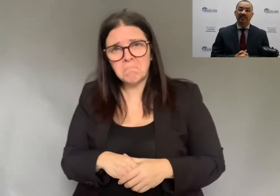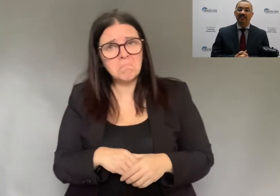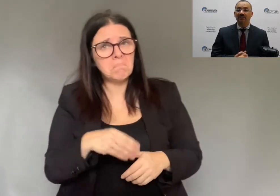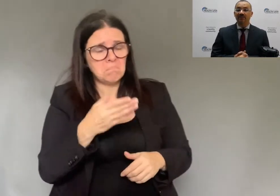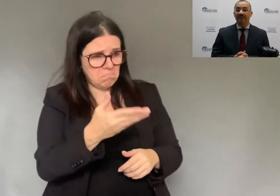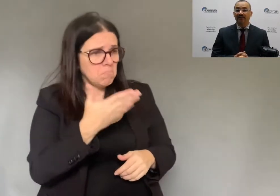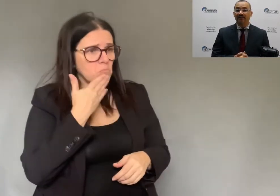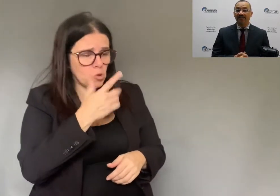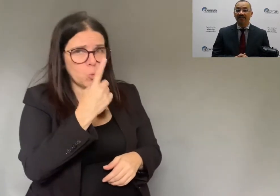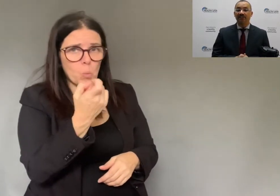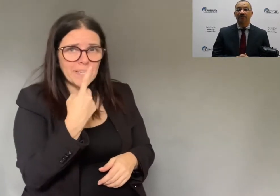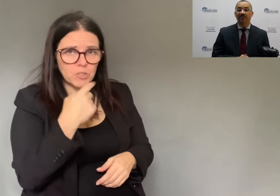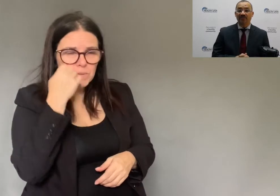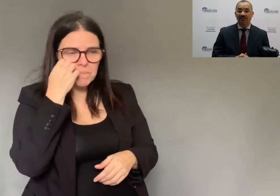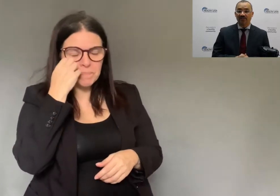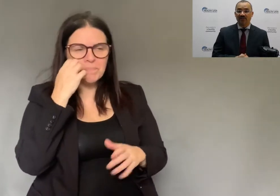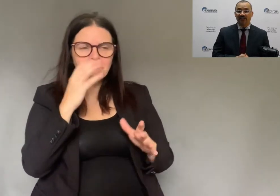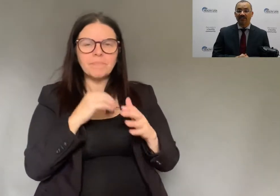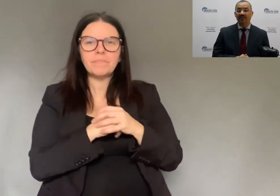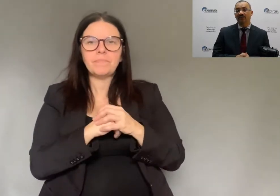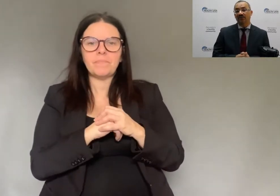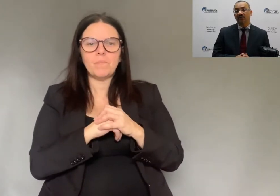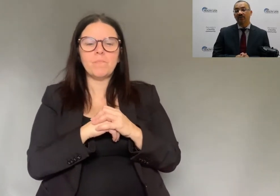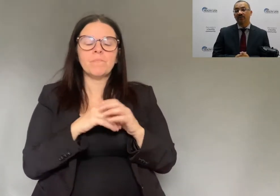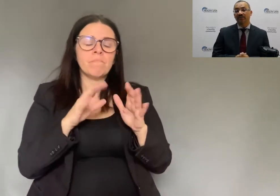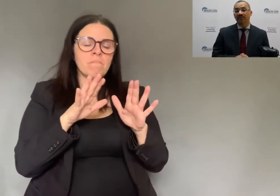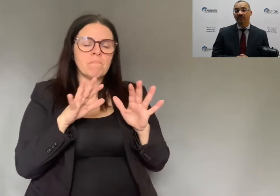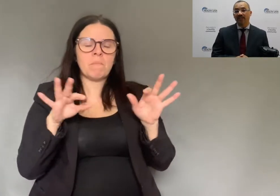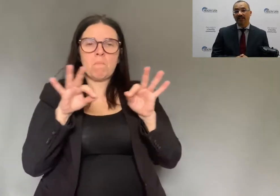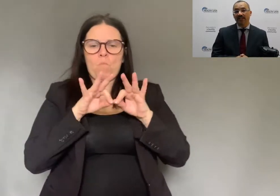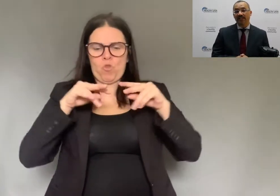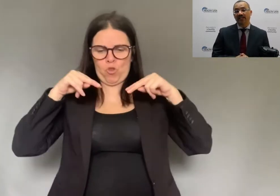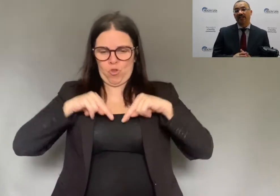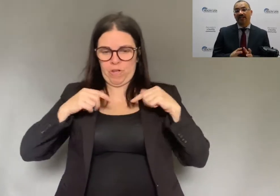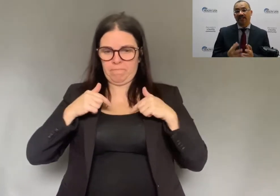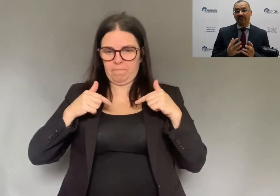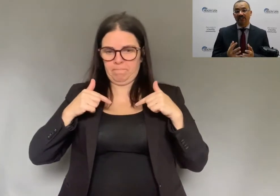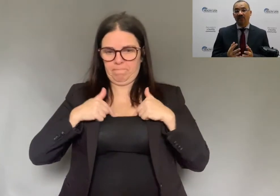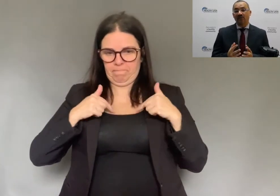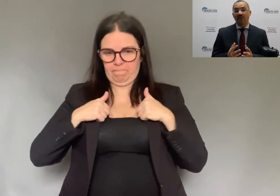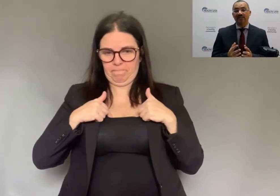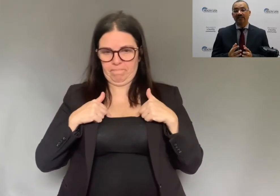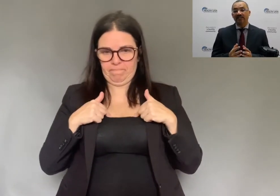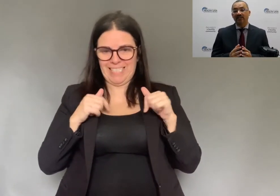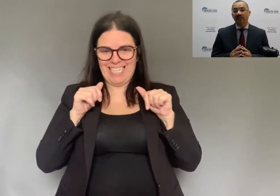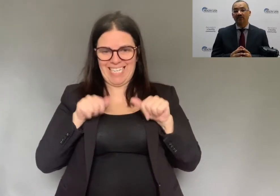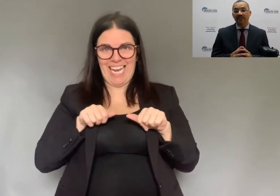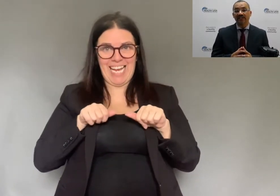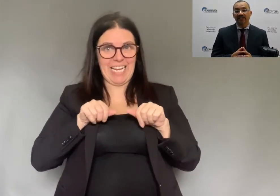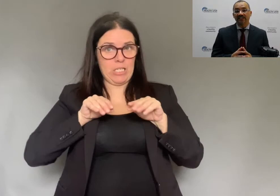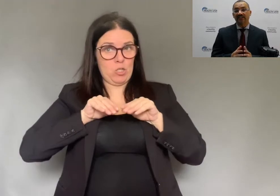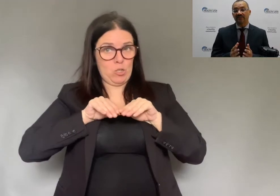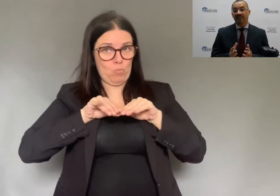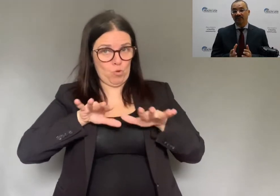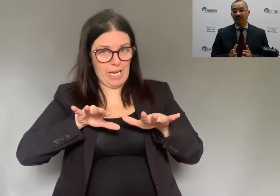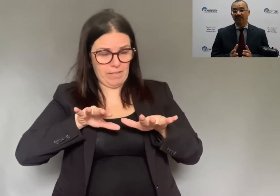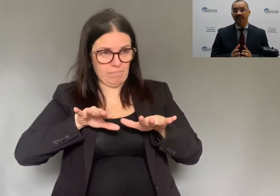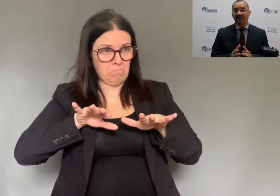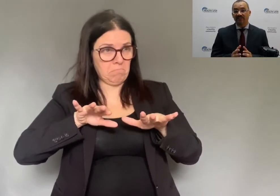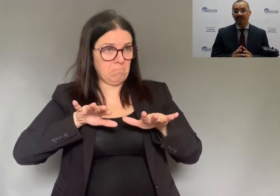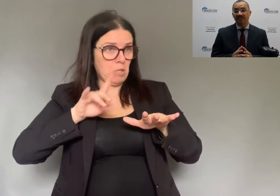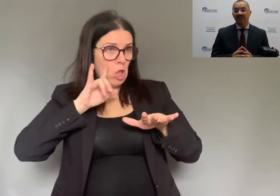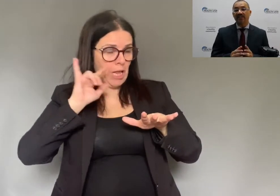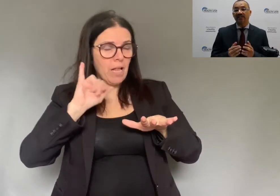an individual's ability to spread the virus. So someone who is symptomatic, and we know that COVID-19 is a